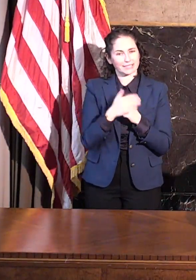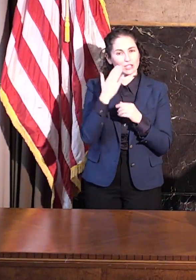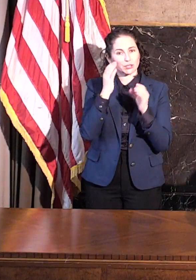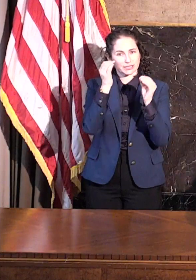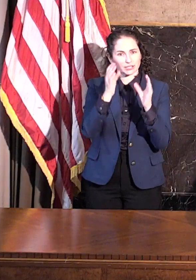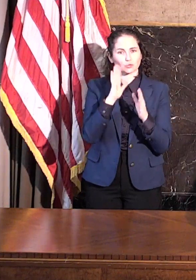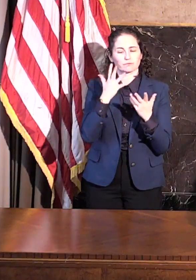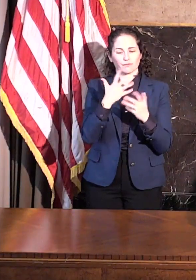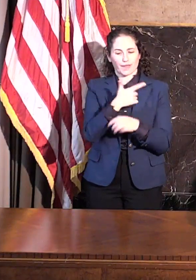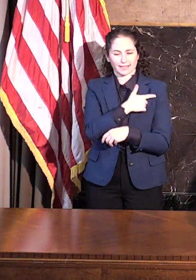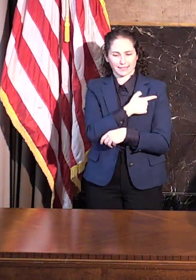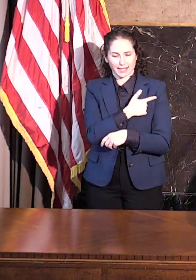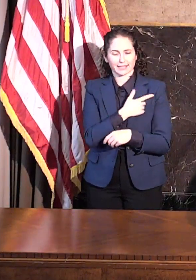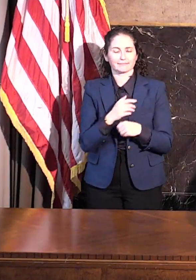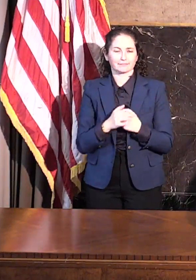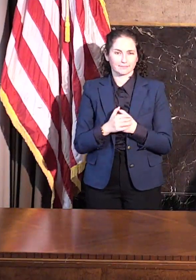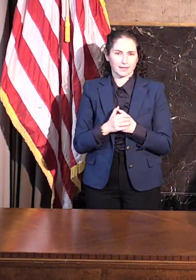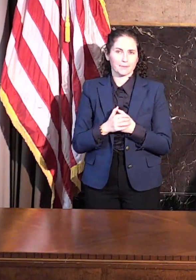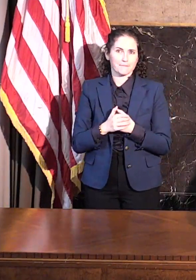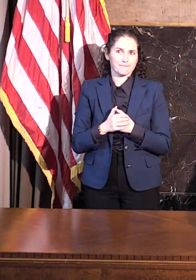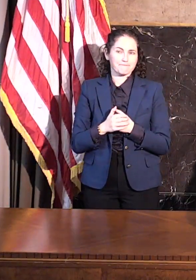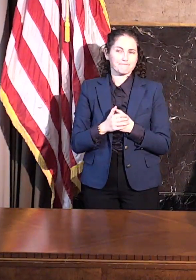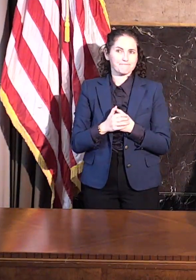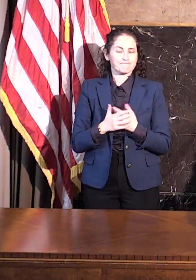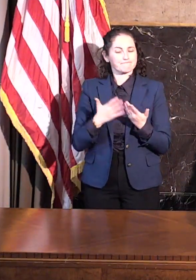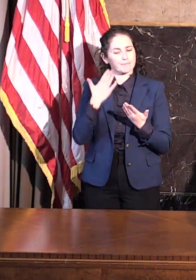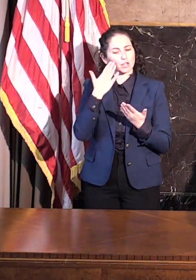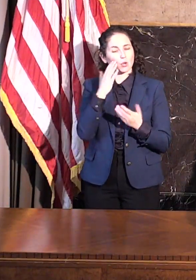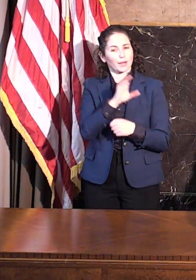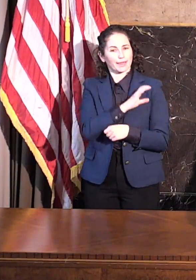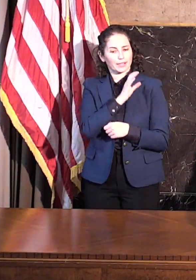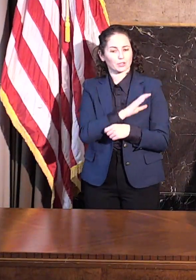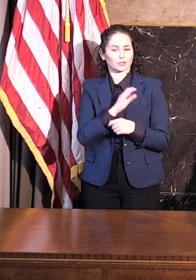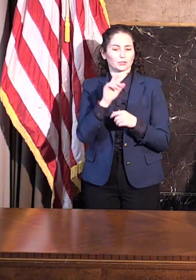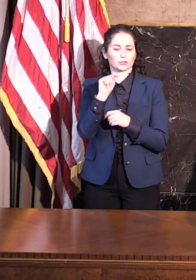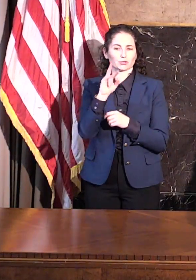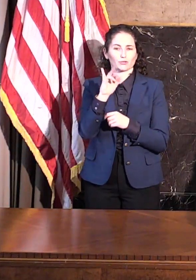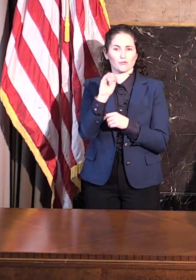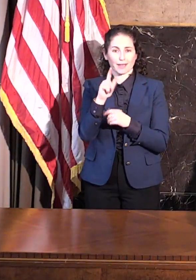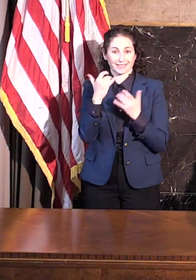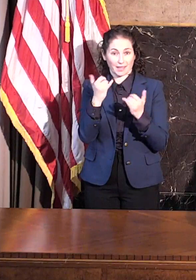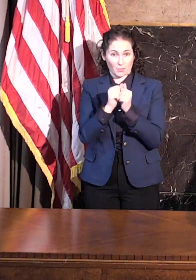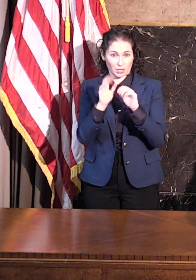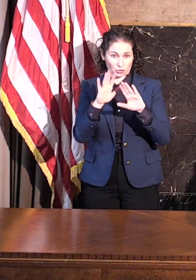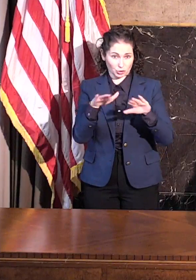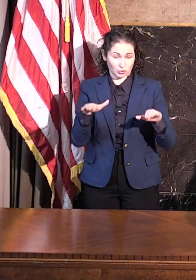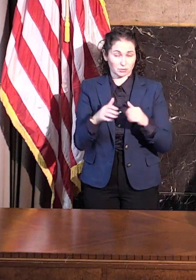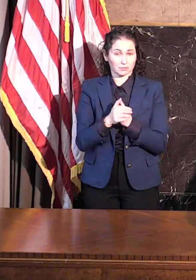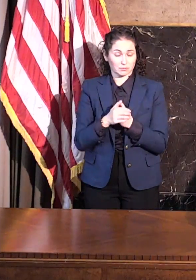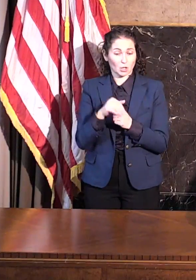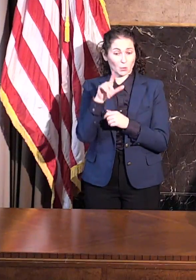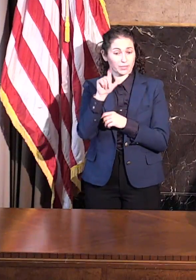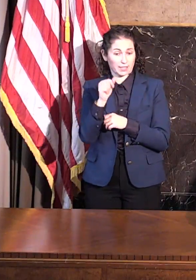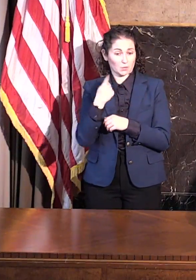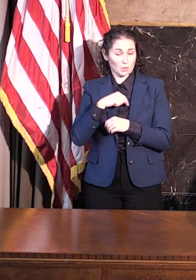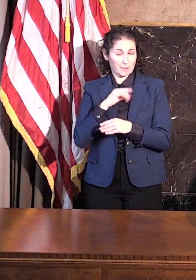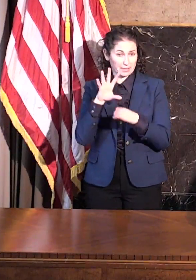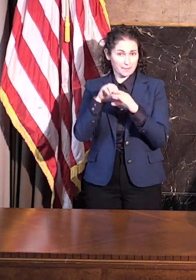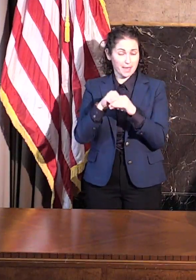up, the supply remains steady or will increase in the coming weeks, and you announced an easement of some restrictions a few weeks